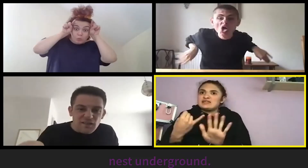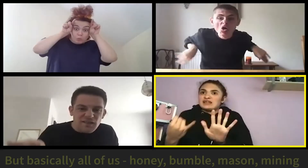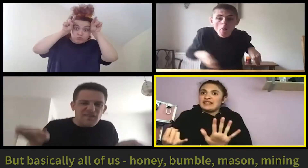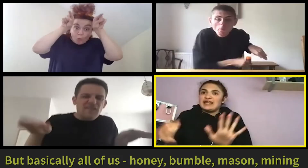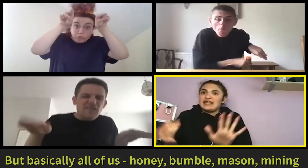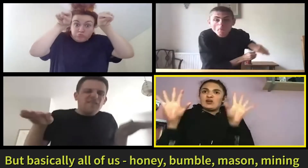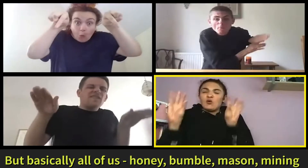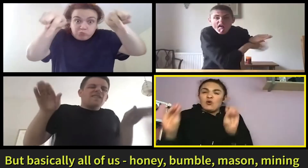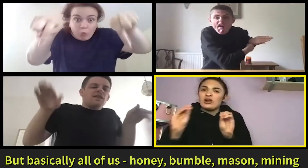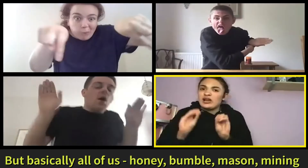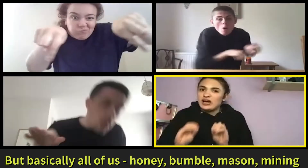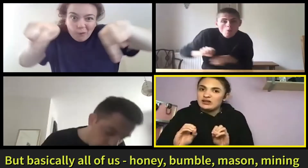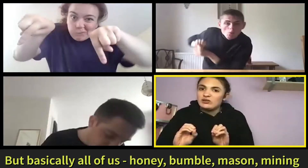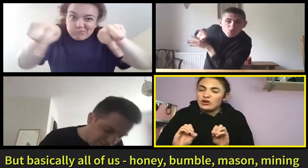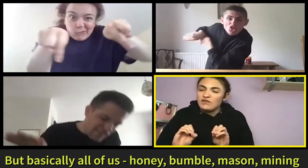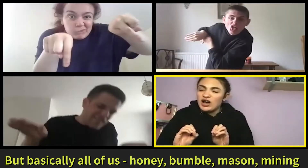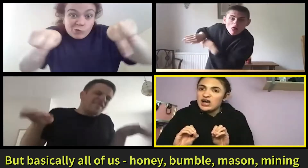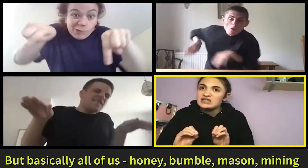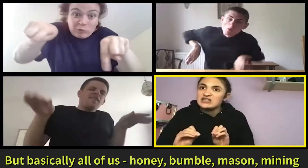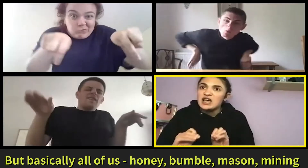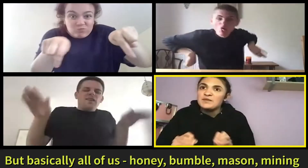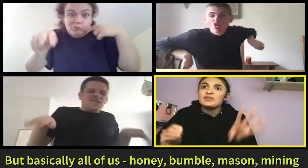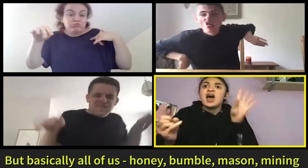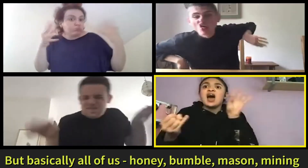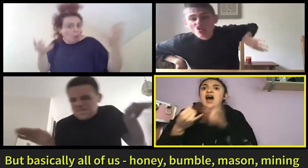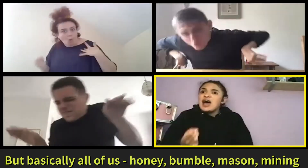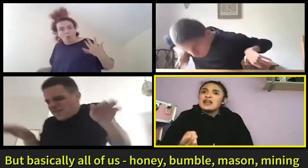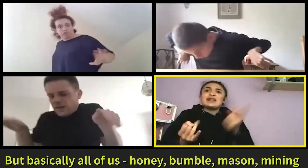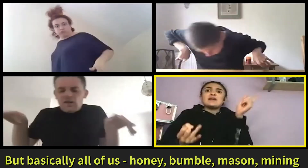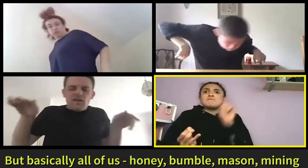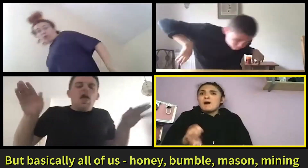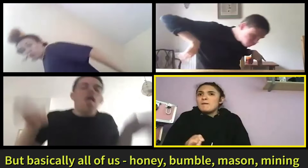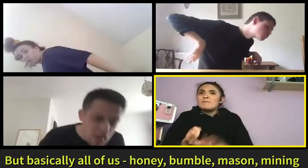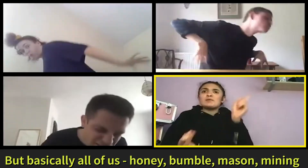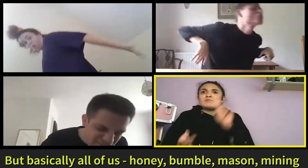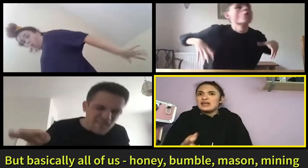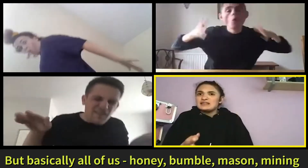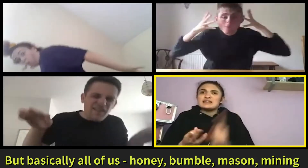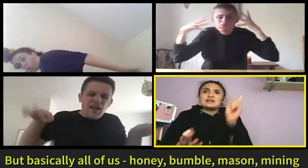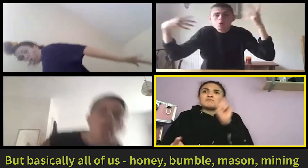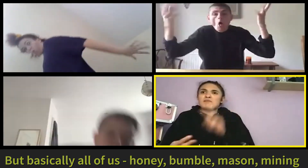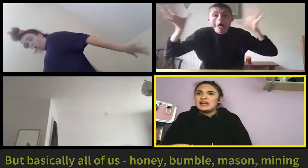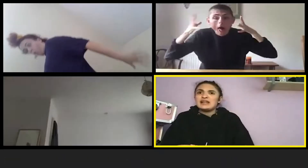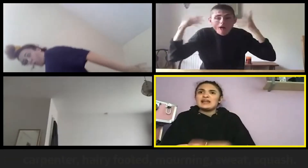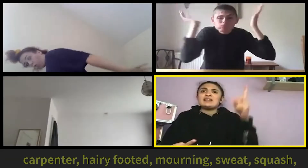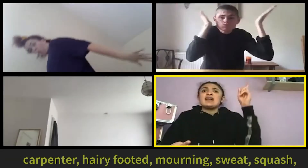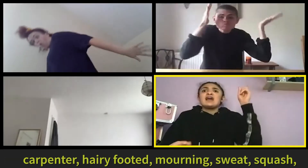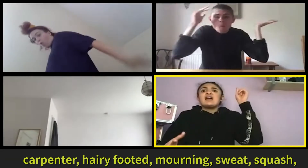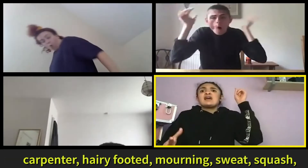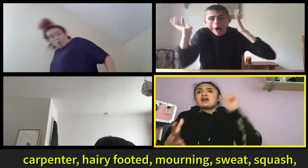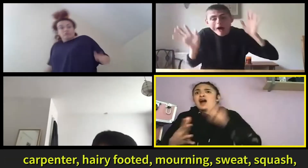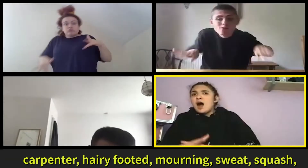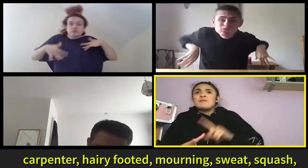Basically, all of us, honey, bumble, mason, mining,